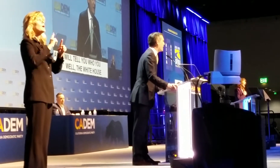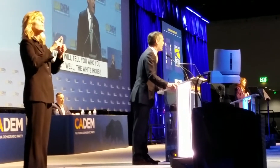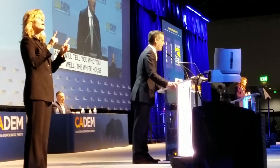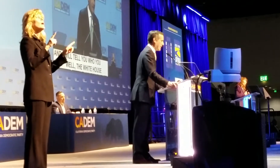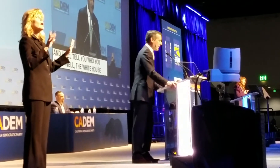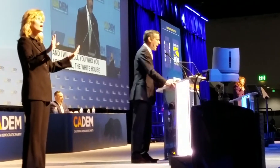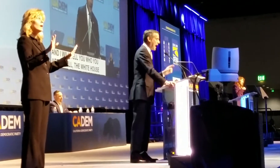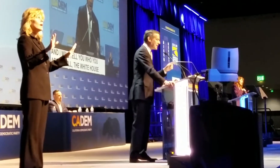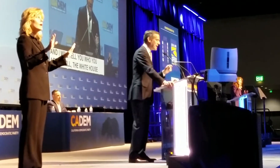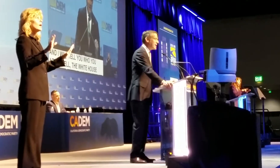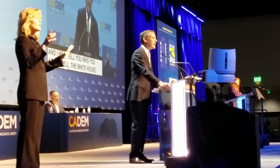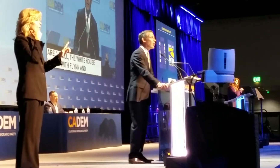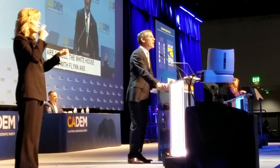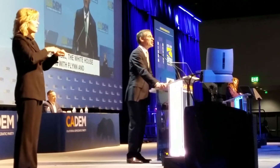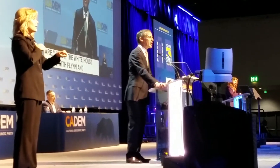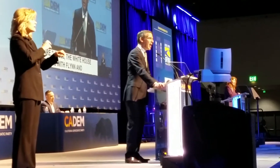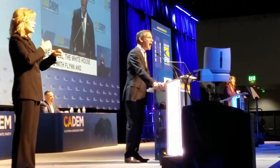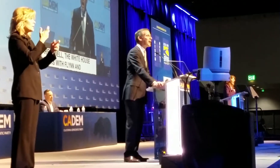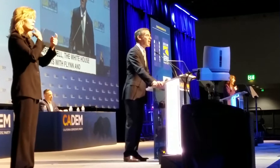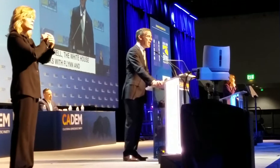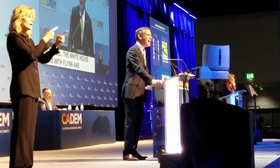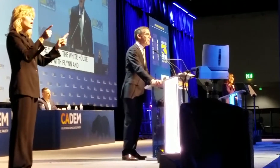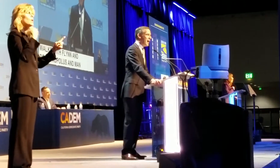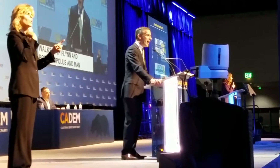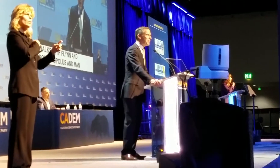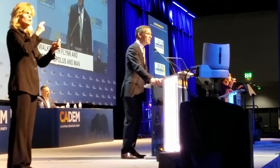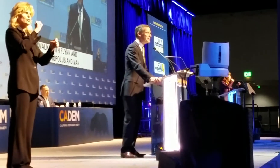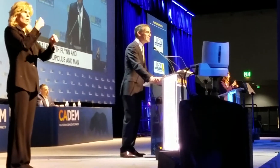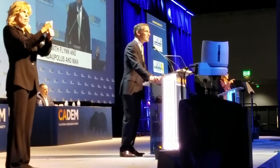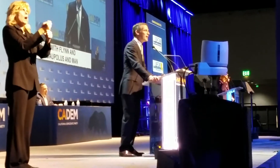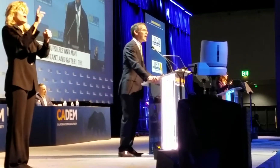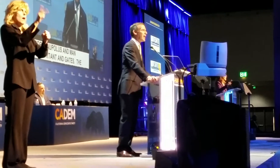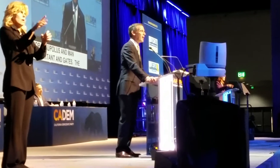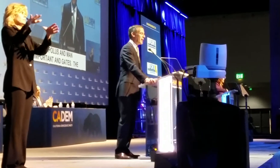time. I think we should lock them up.